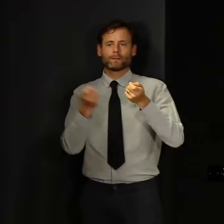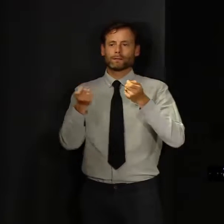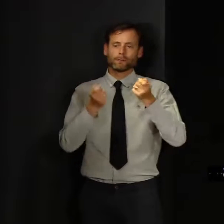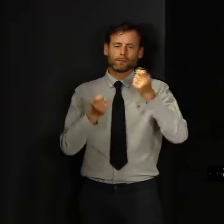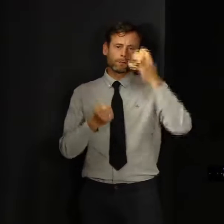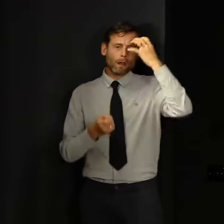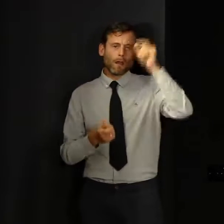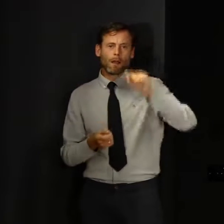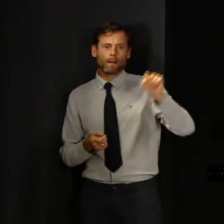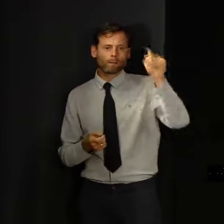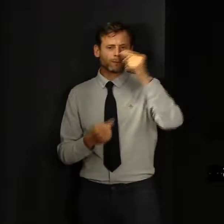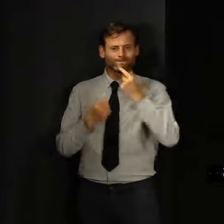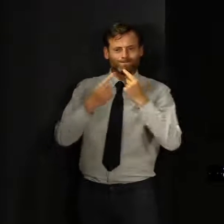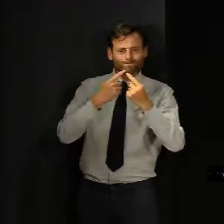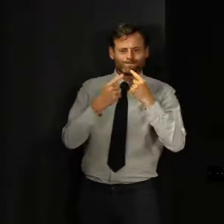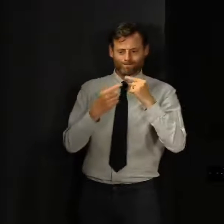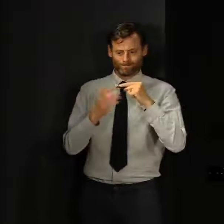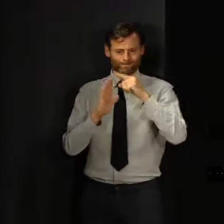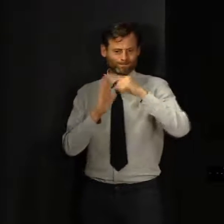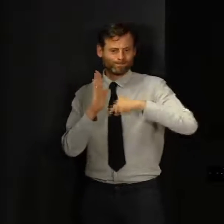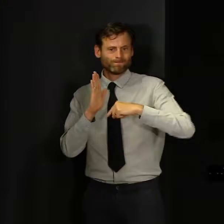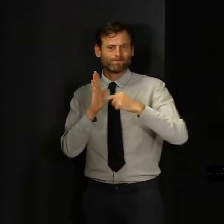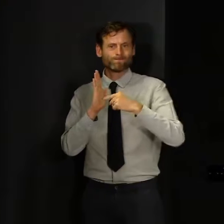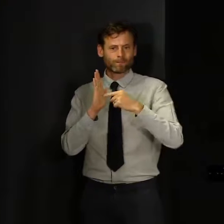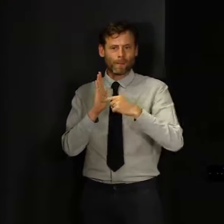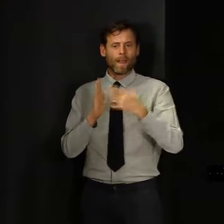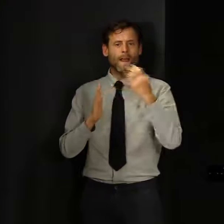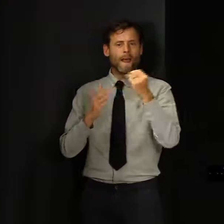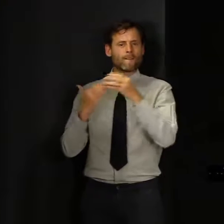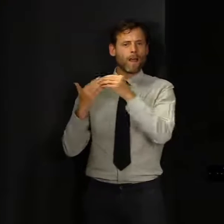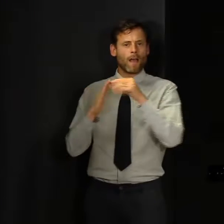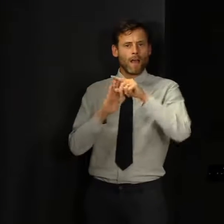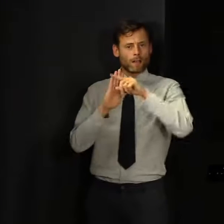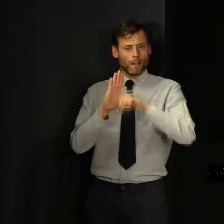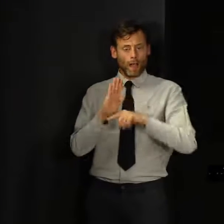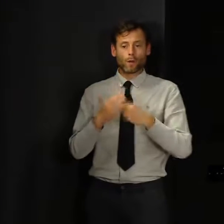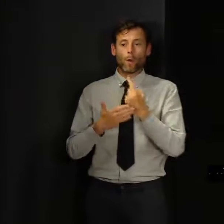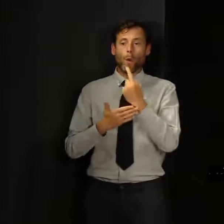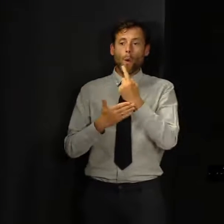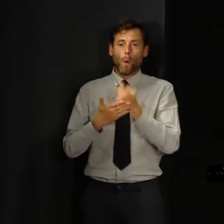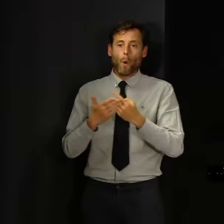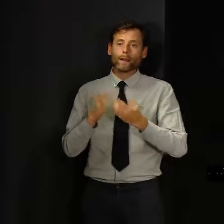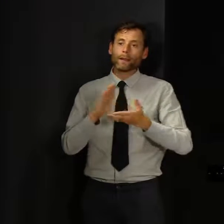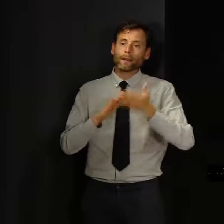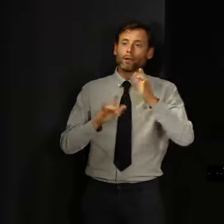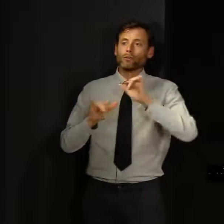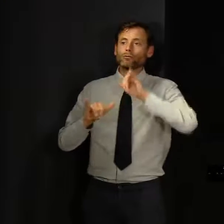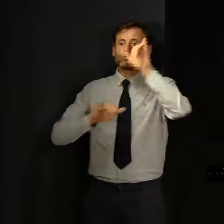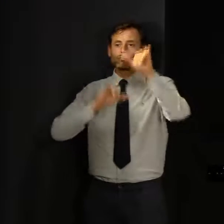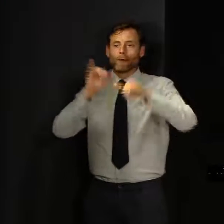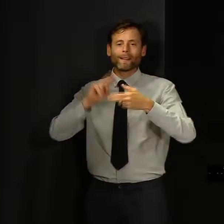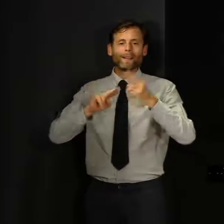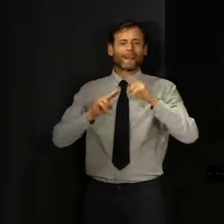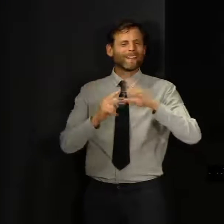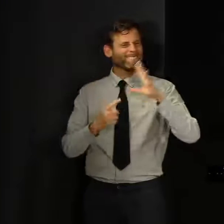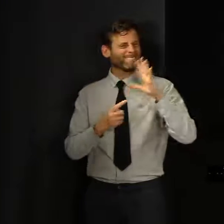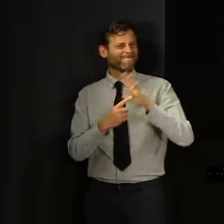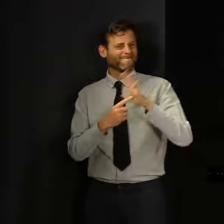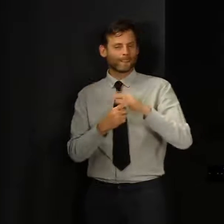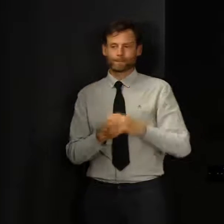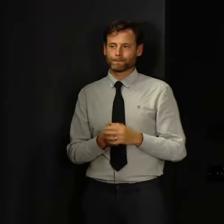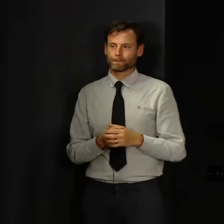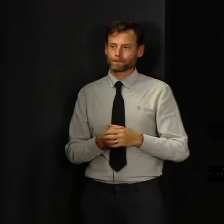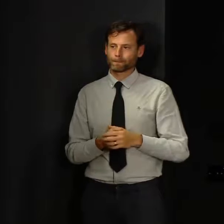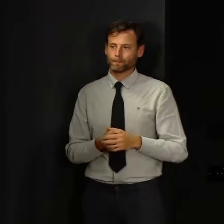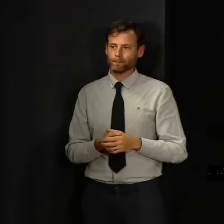health requirements. Currently, there is guidance against all but essential travel. However, we recognise that Scotland's tourism